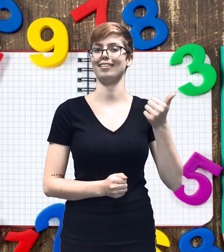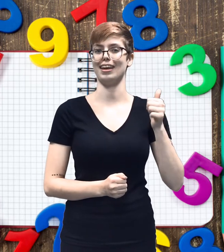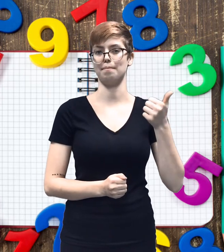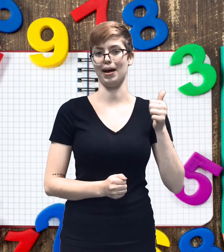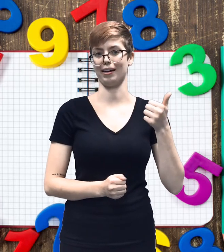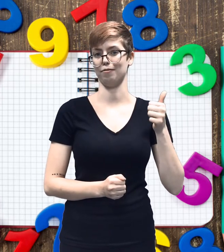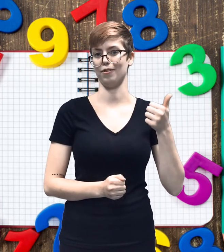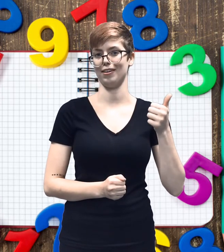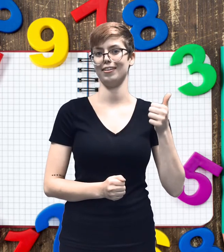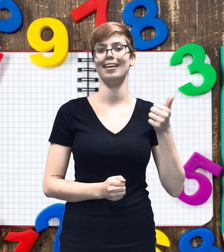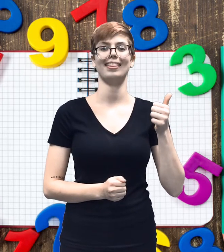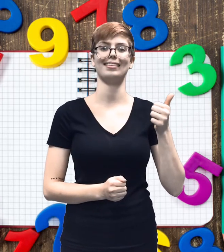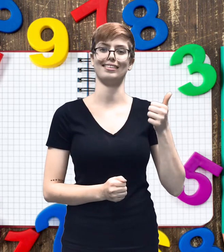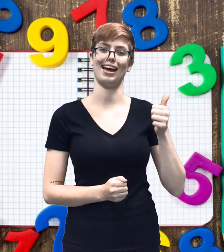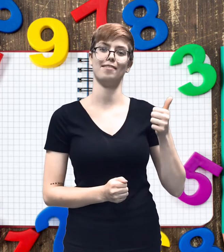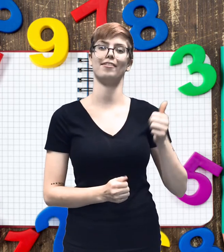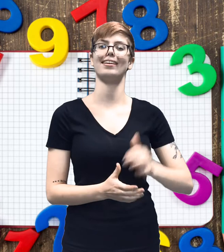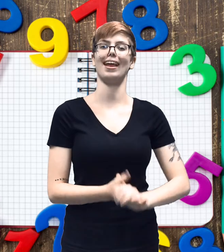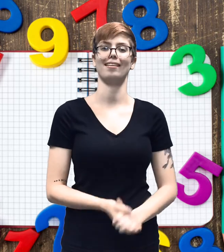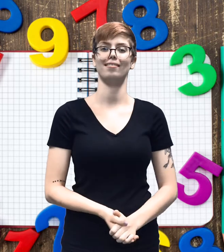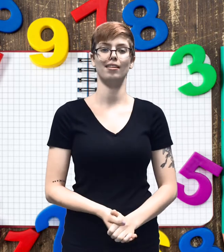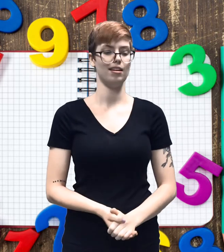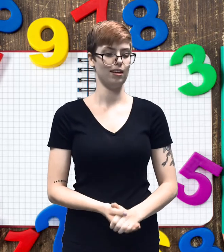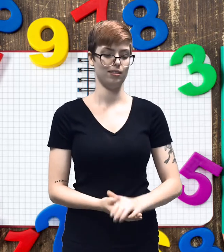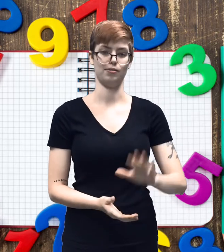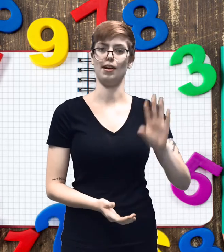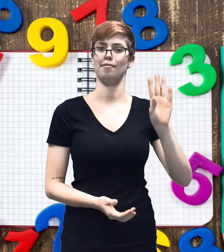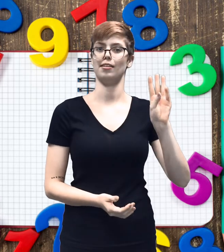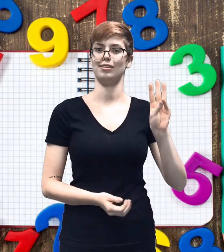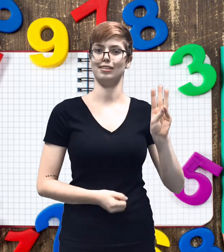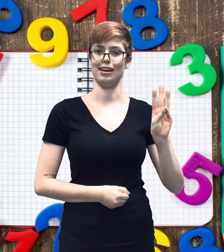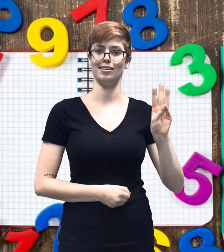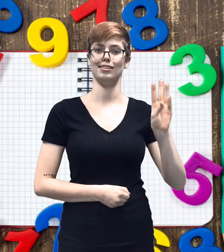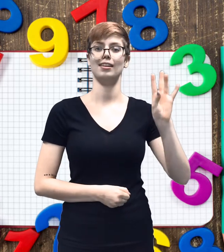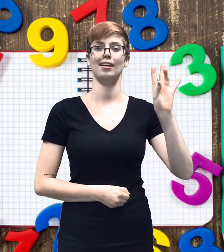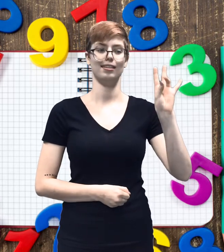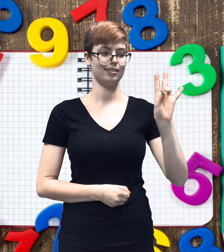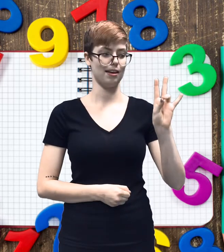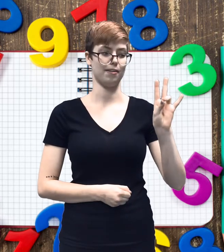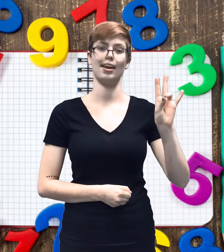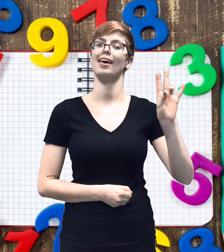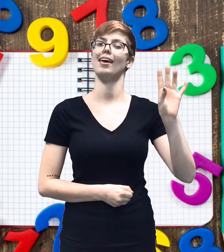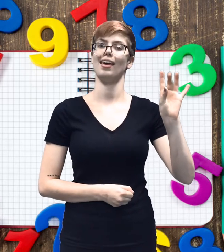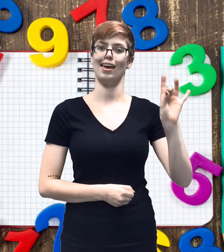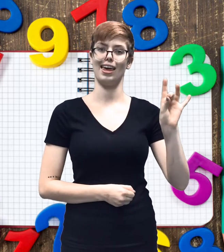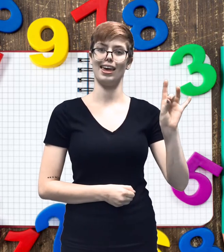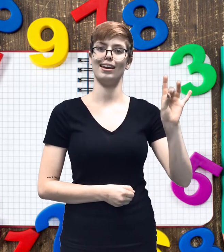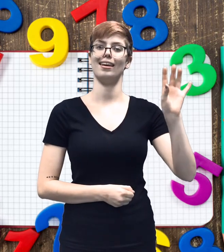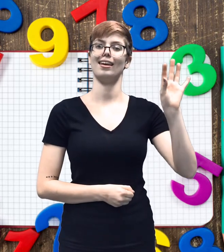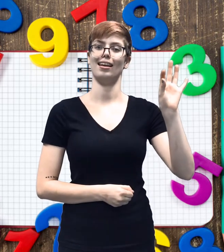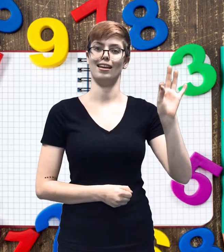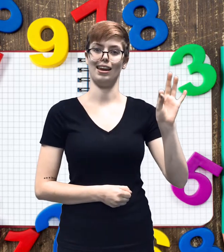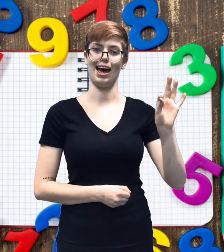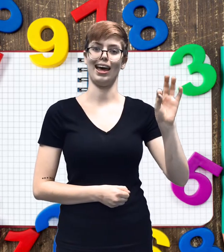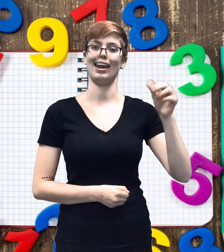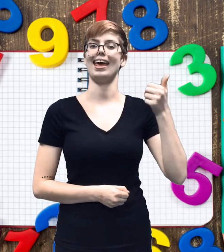it back and forth. That's the sign for 10. So we have 6, 7, 8, 9, and